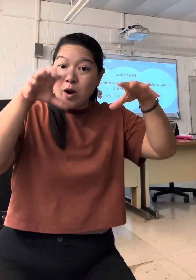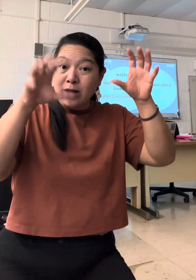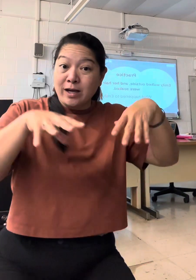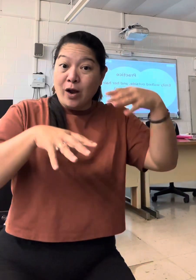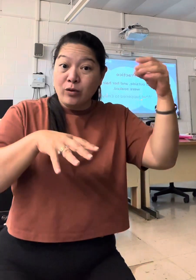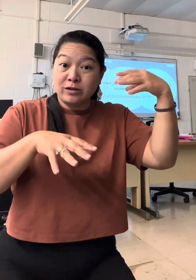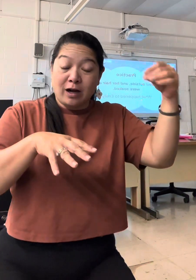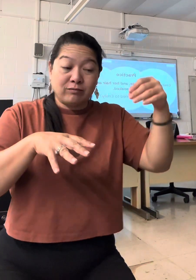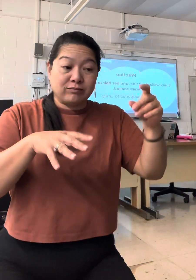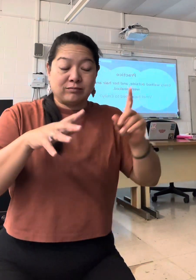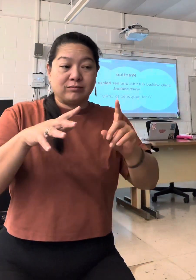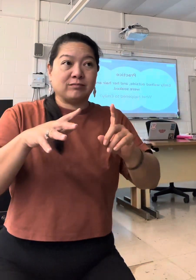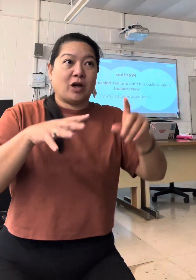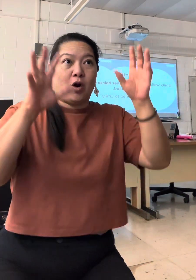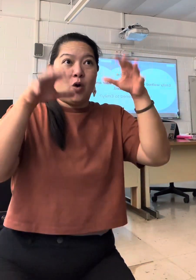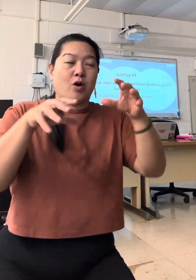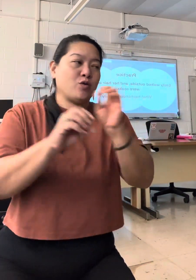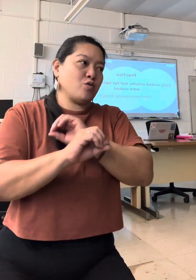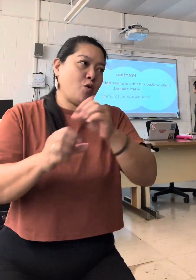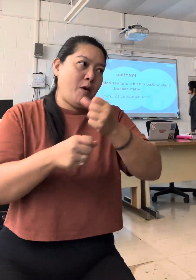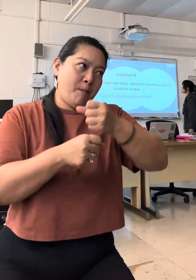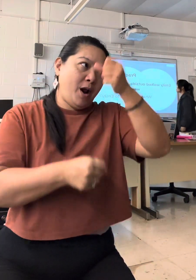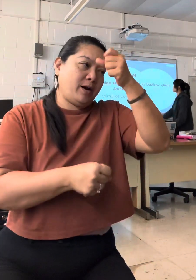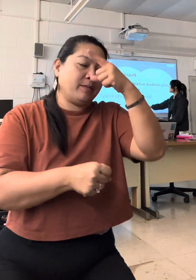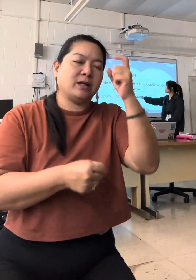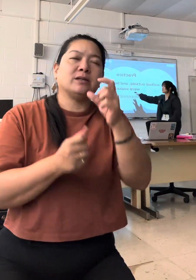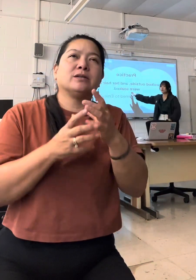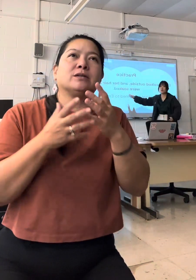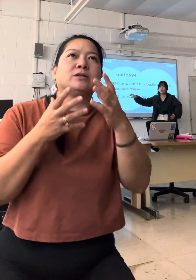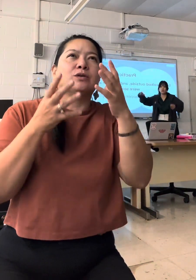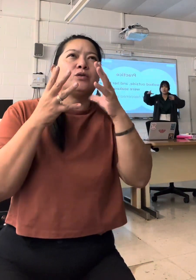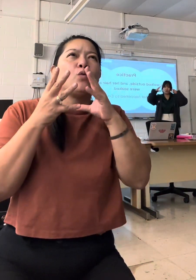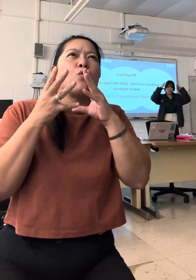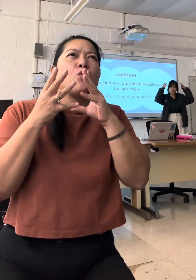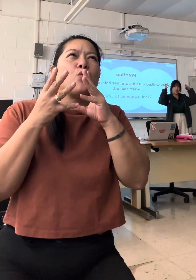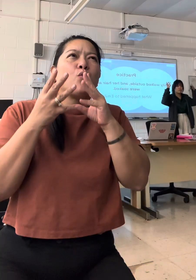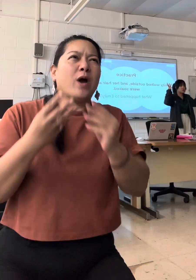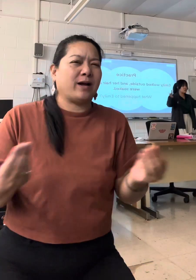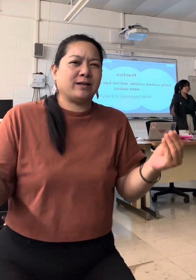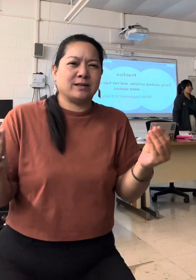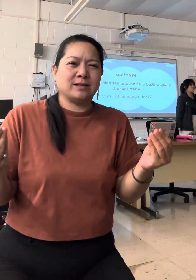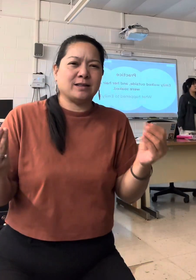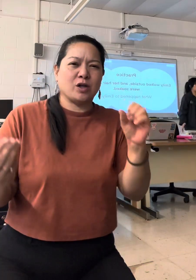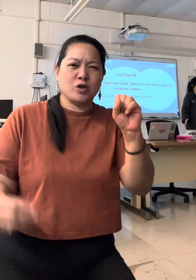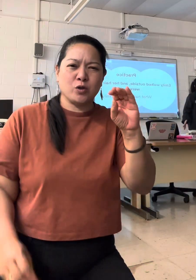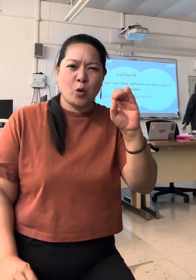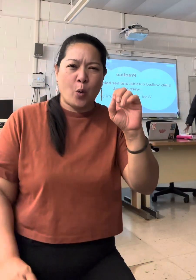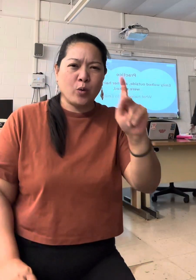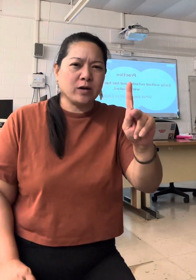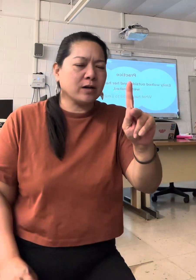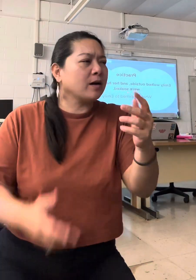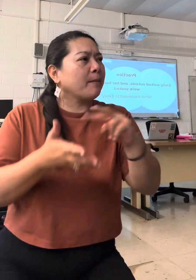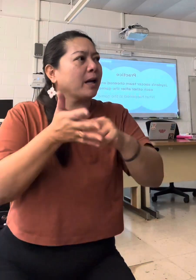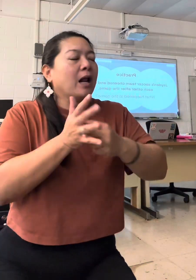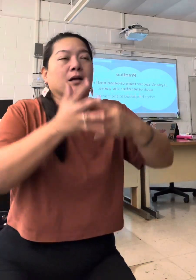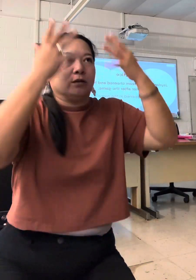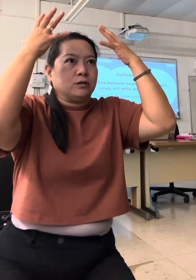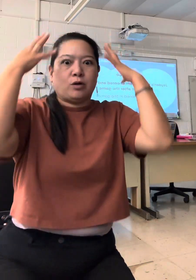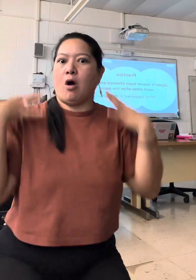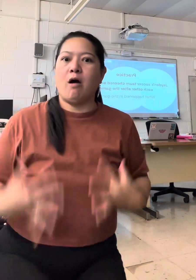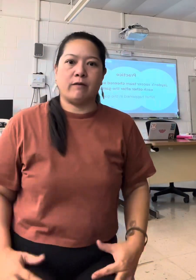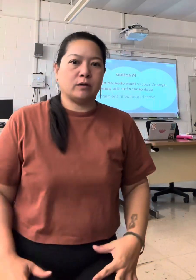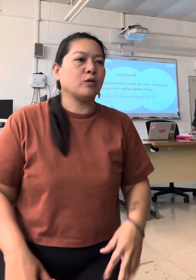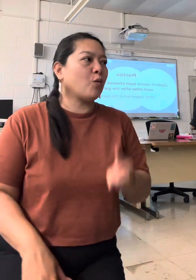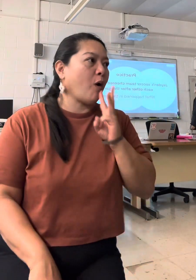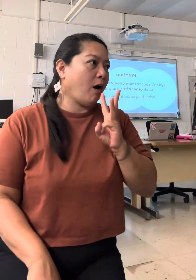got caught in the rain. No umbrella. Okay, because soaked means you're just covered in water, right? How about